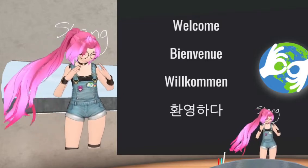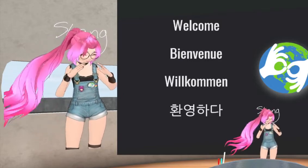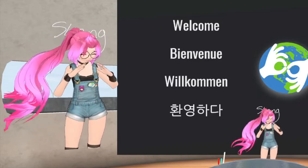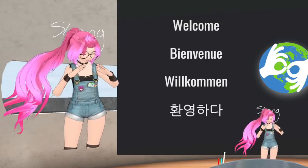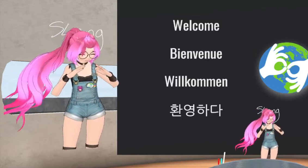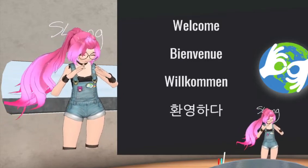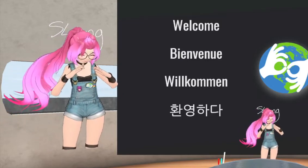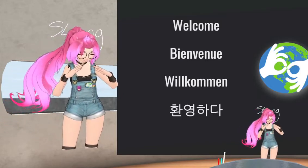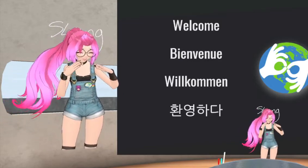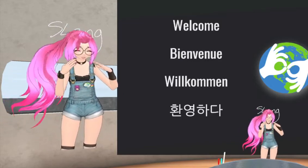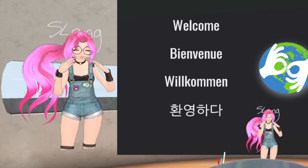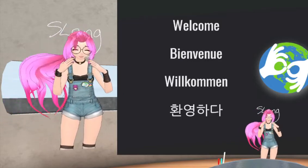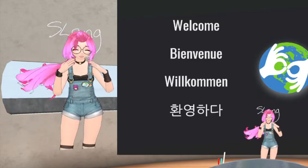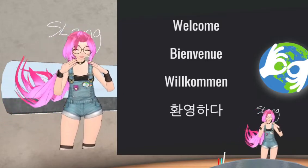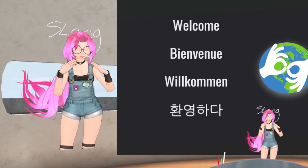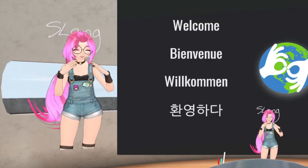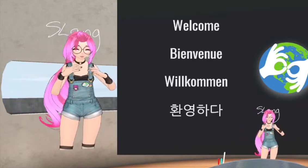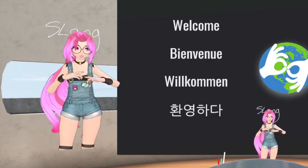Uh-huh.